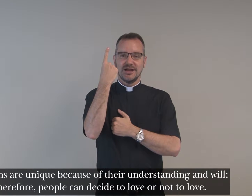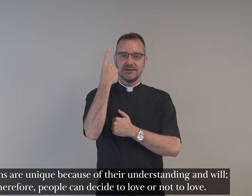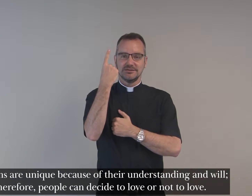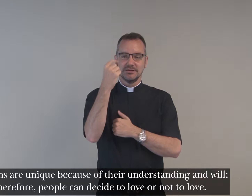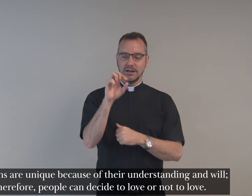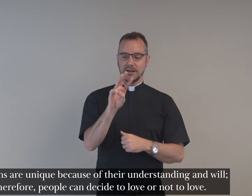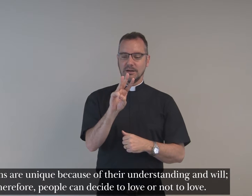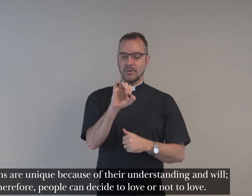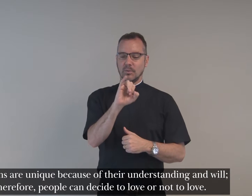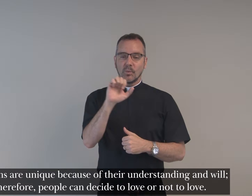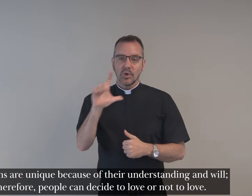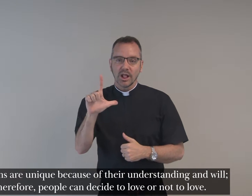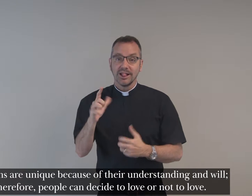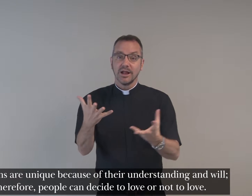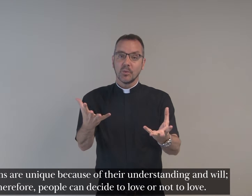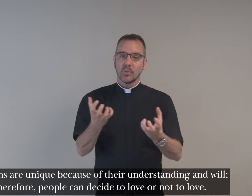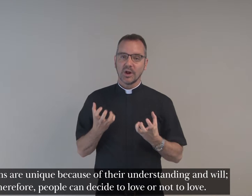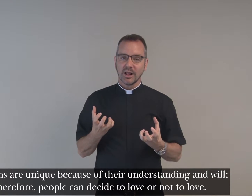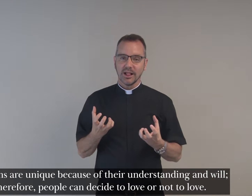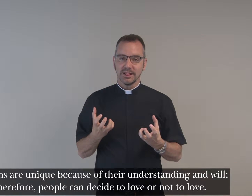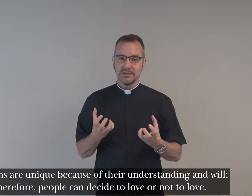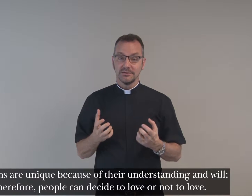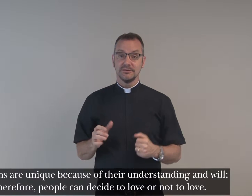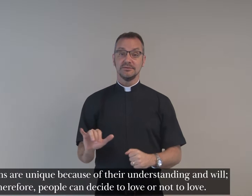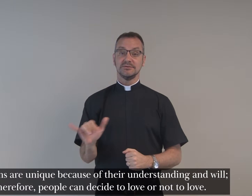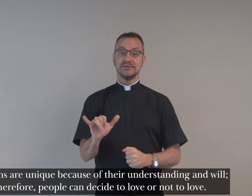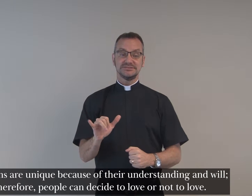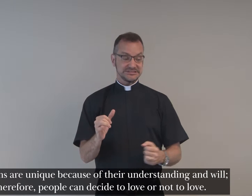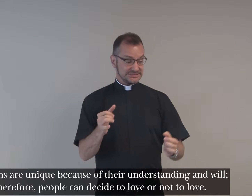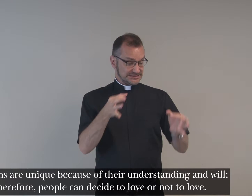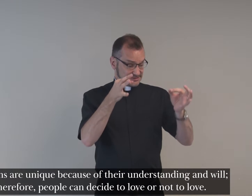will. Therefore, people can decide to love or not to love.